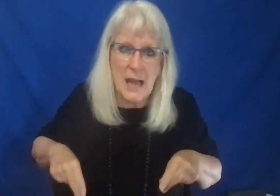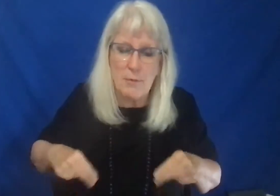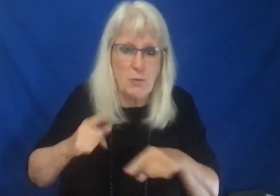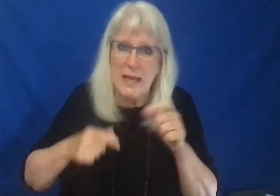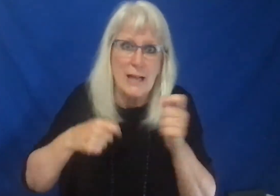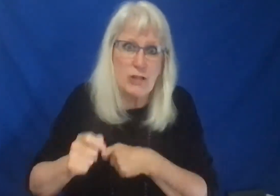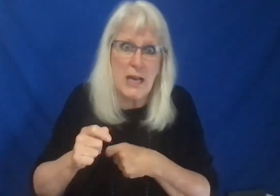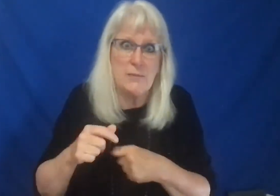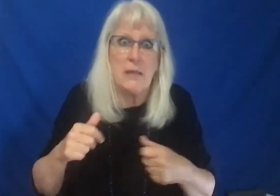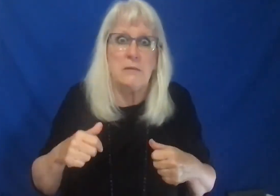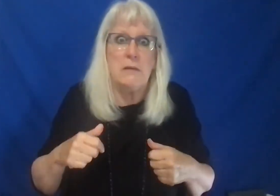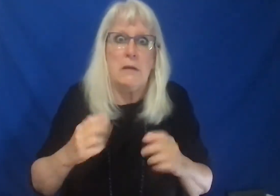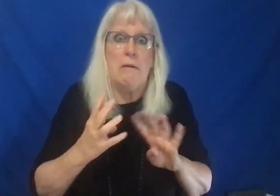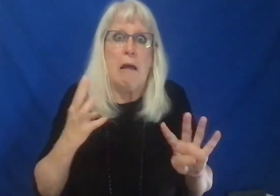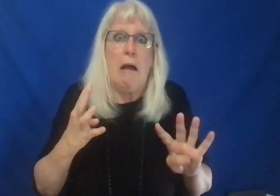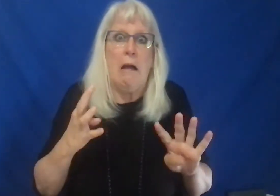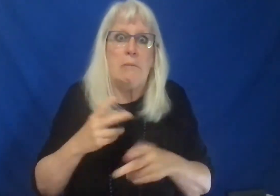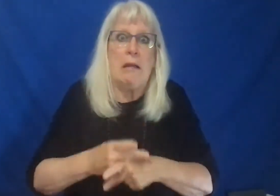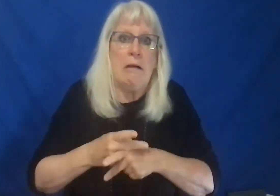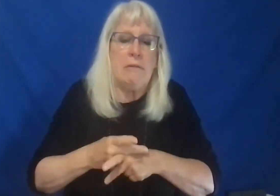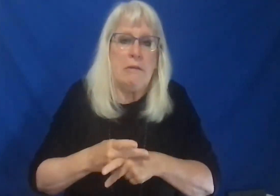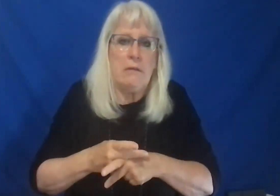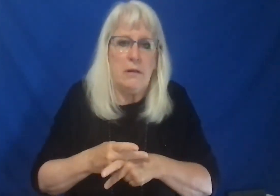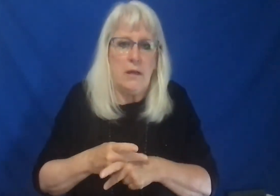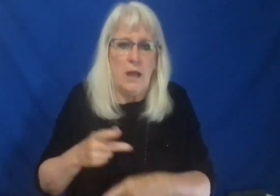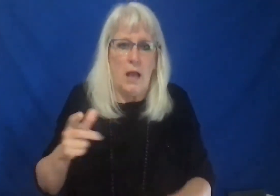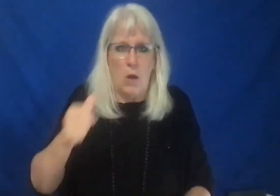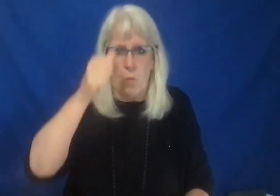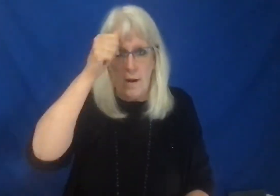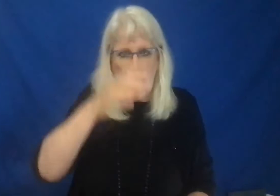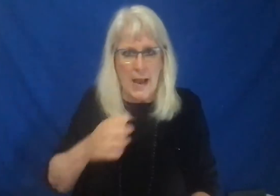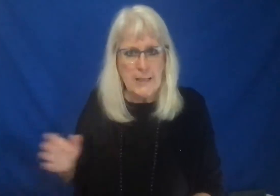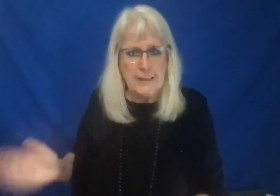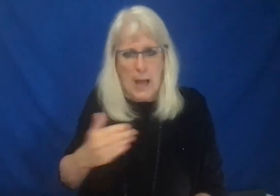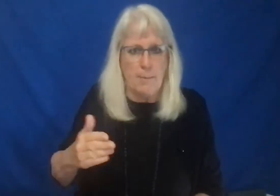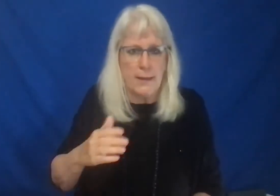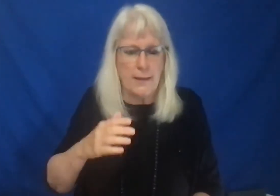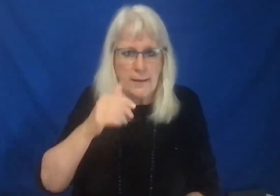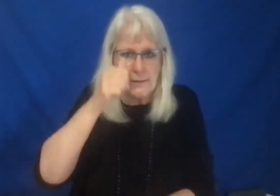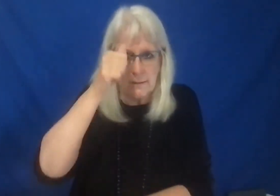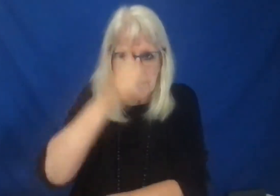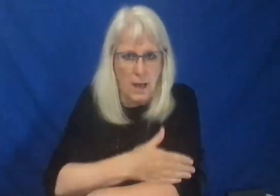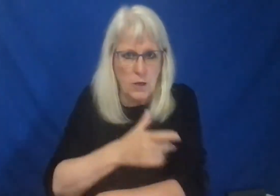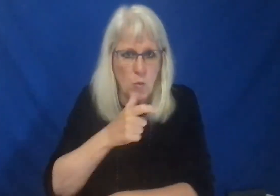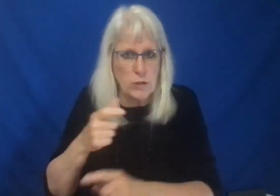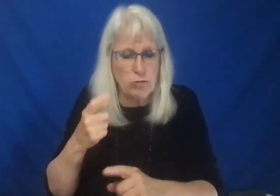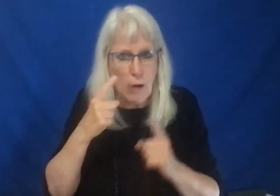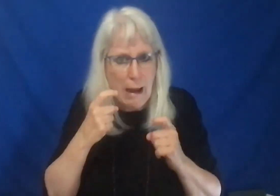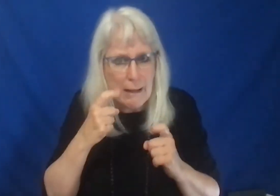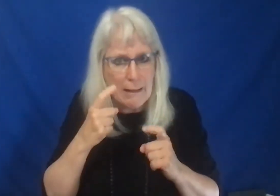very tense and restless. And this man was physically abusing his son, who was crying. And he was being